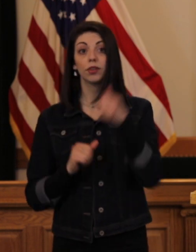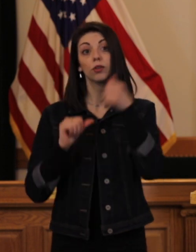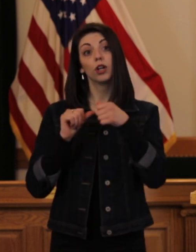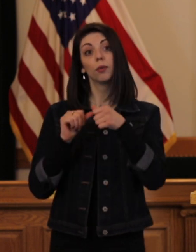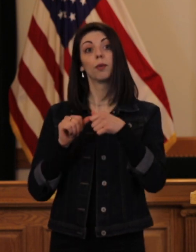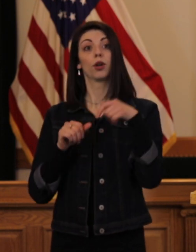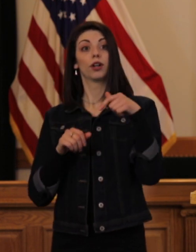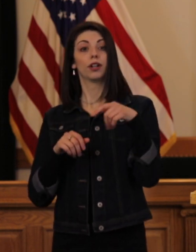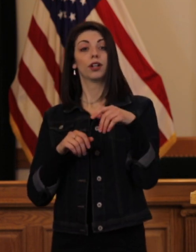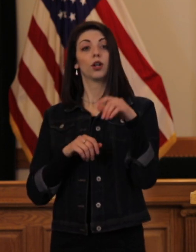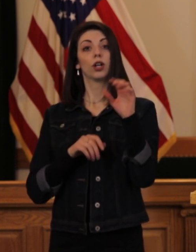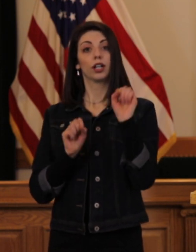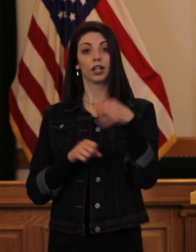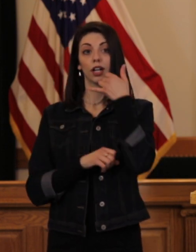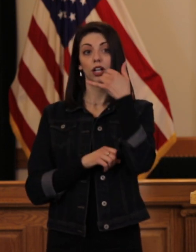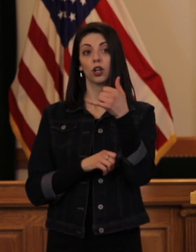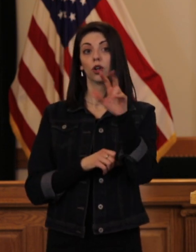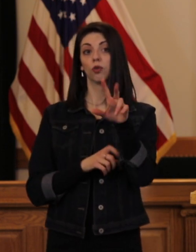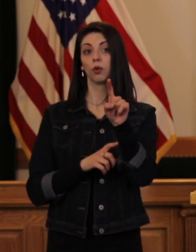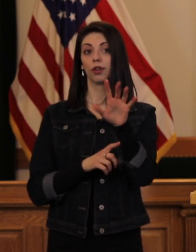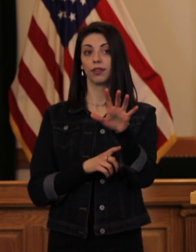COVID-19 hotline number is